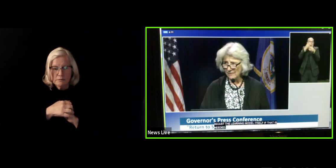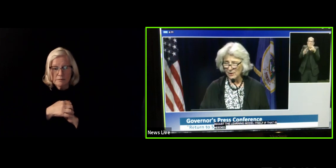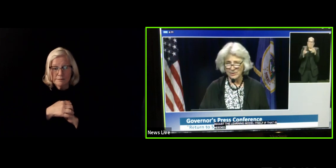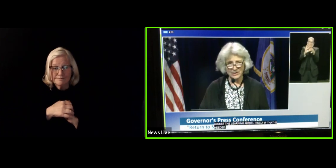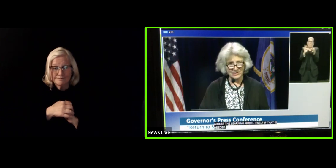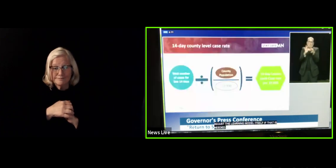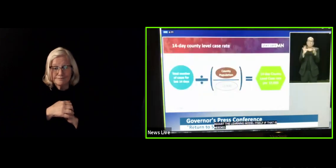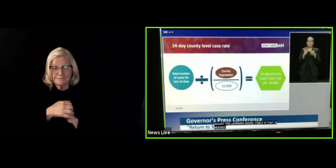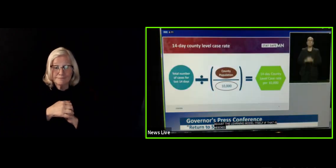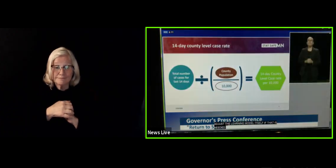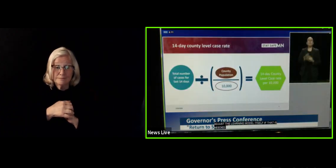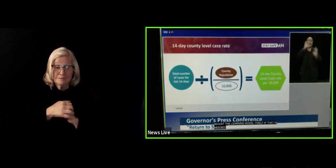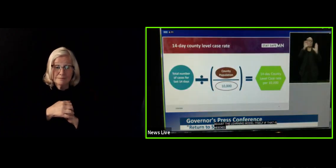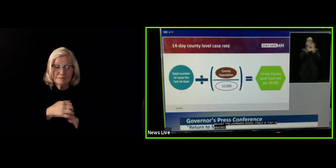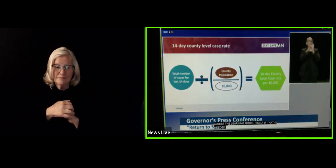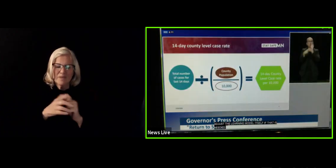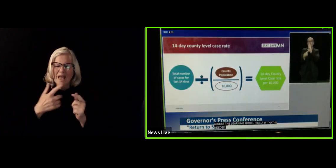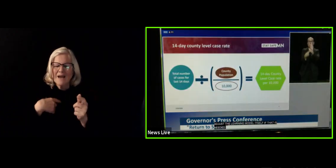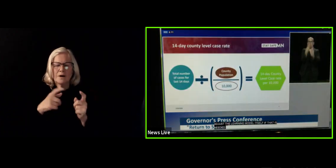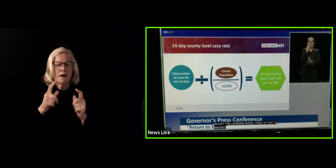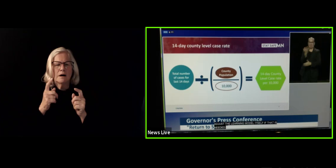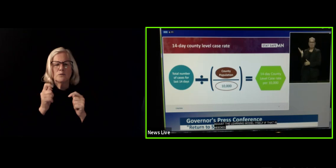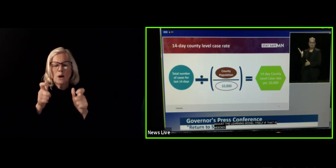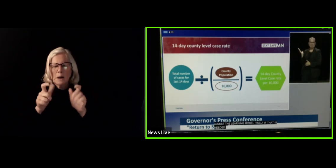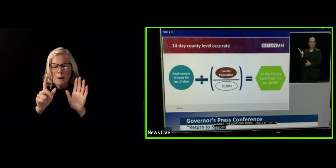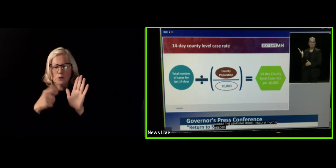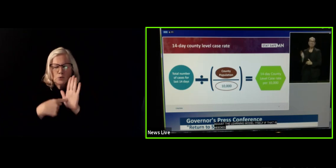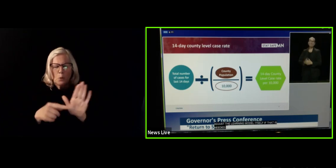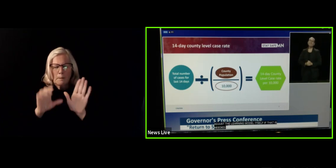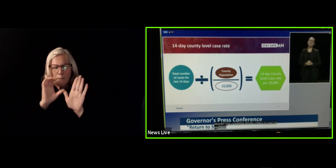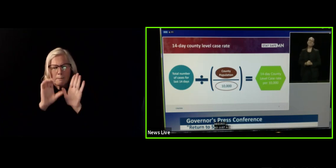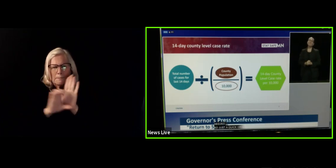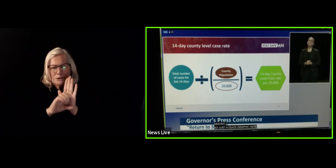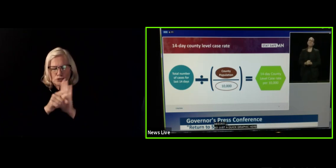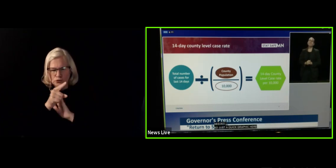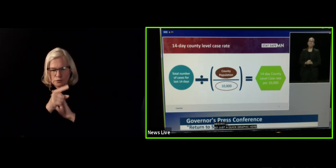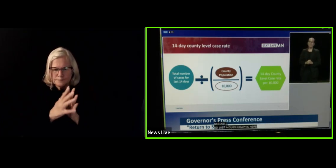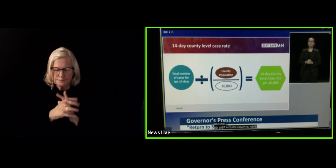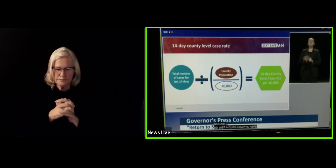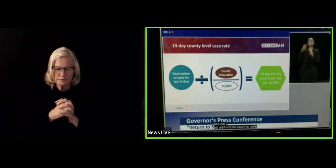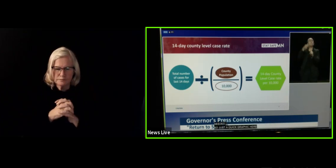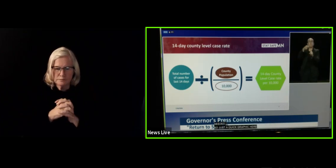graphic here to just explain where this localized data comes from.